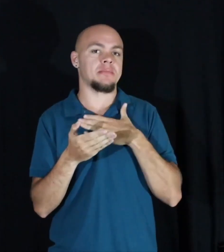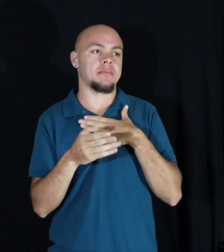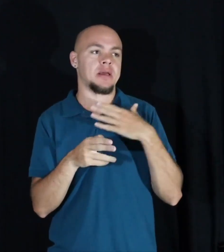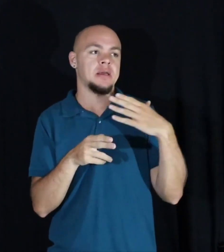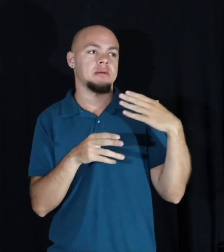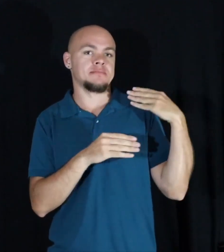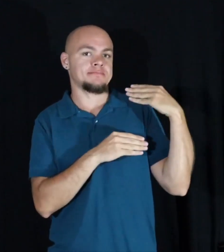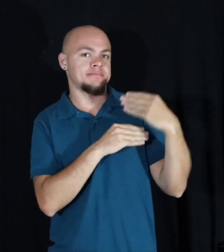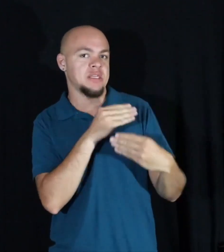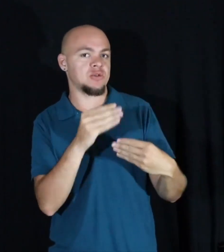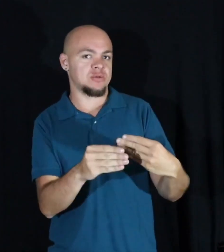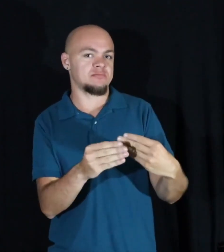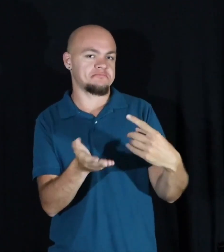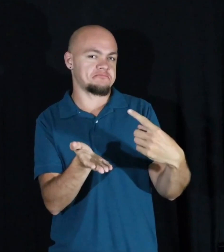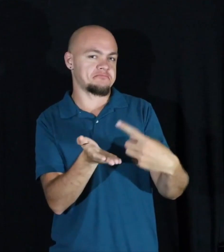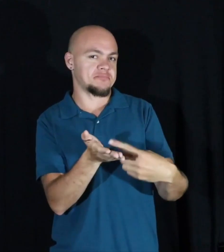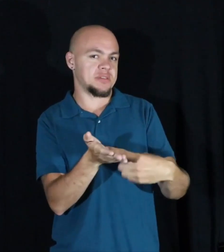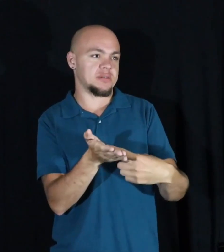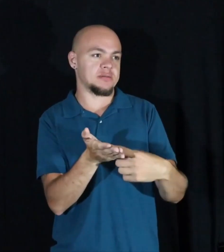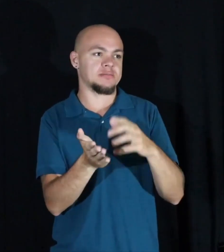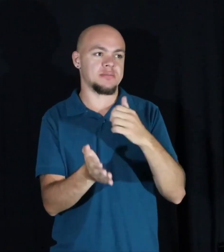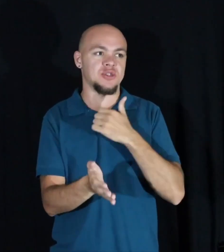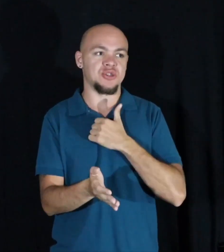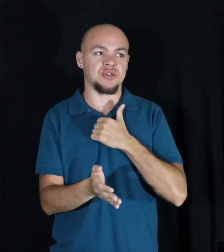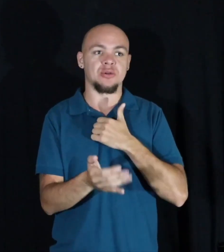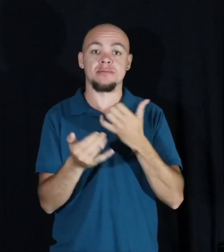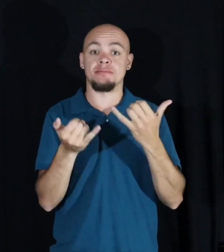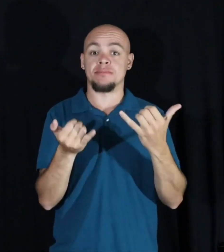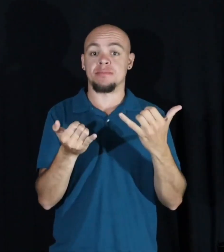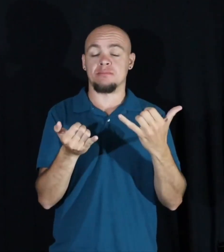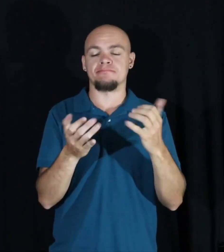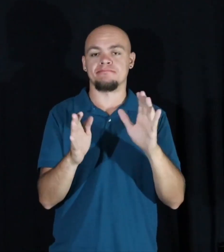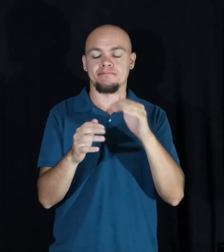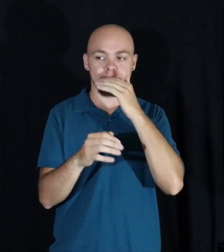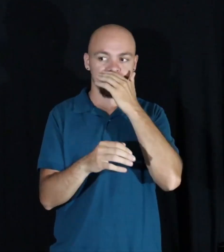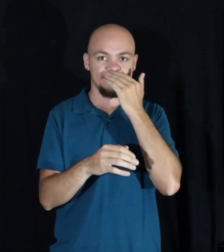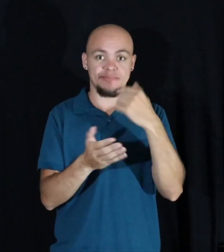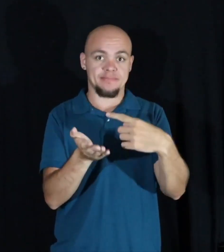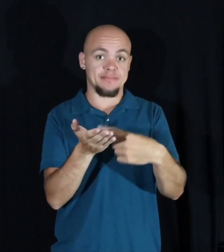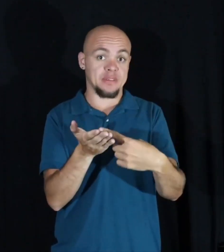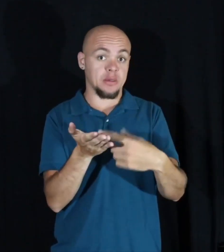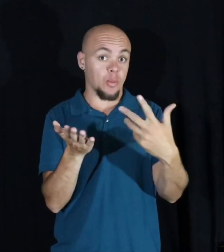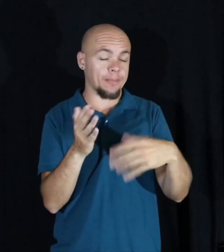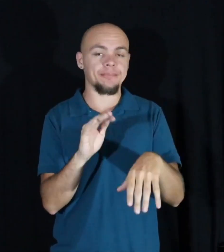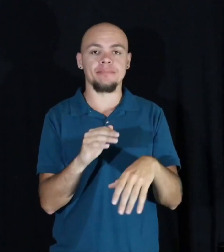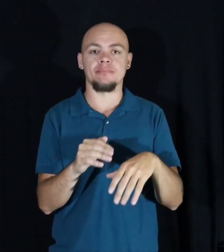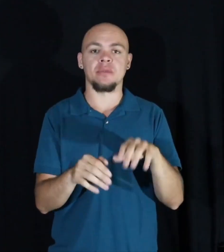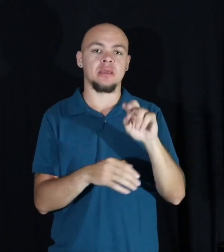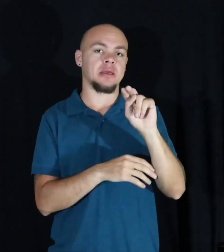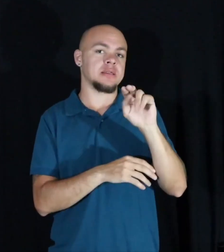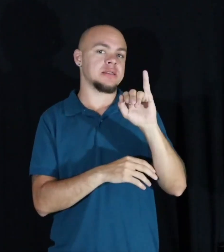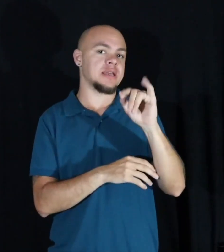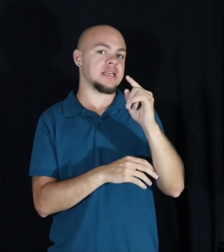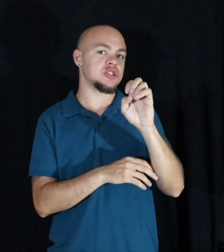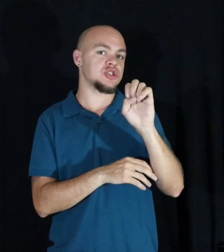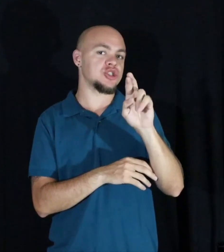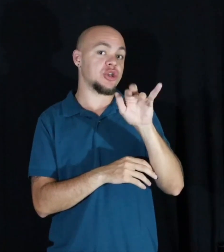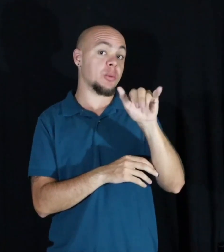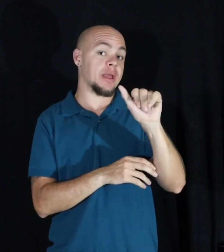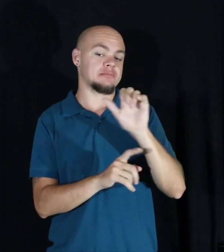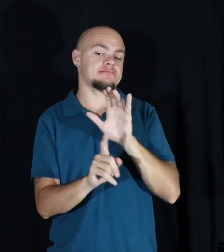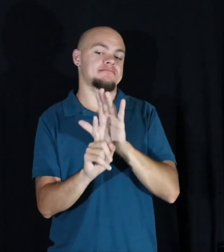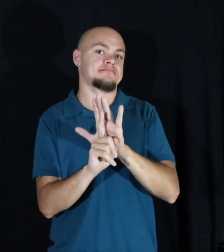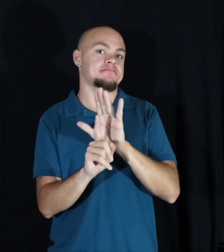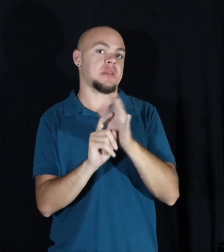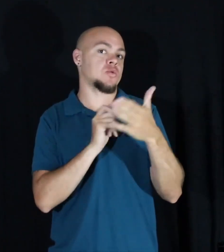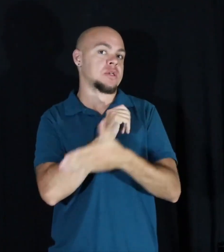heritage. Um, sorry. So today, we're going to talk about the development of Nigeria, where it's been, where